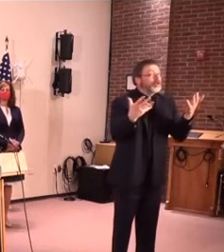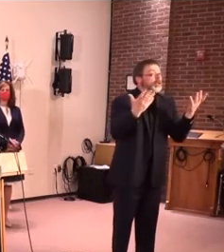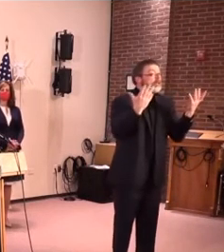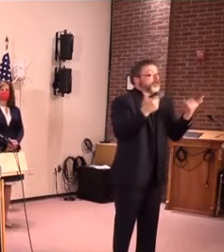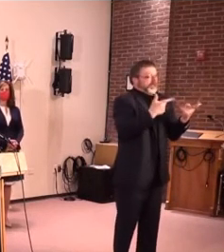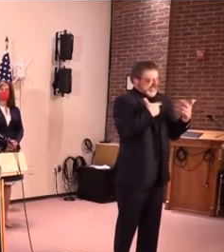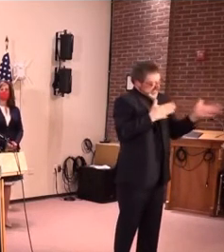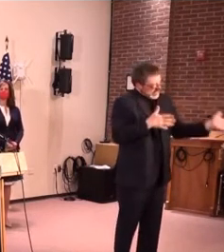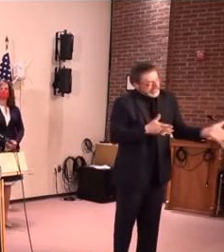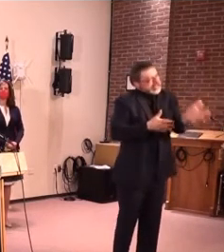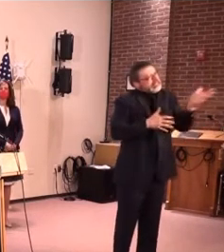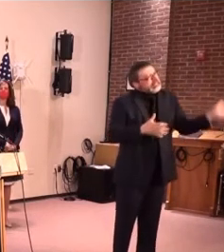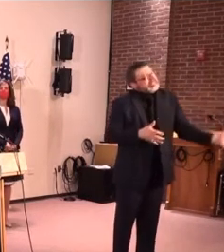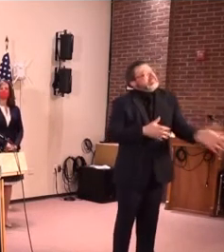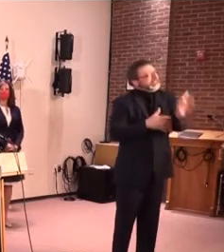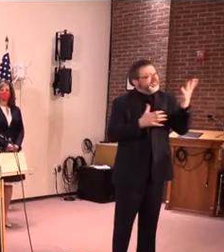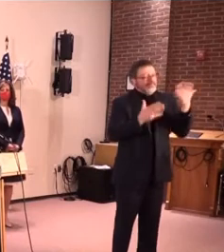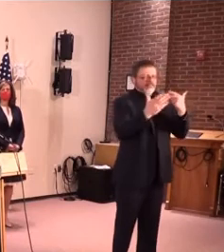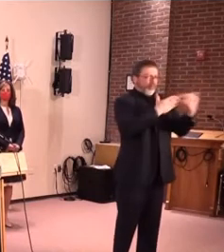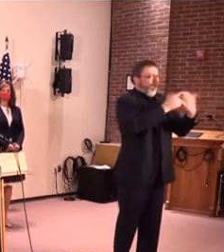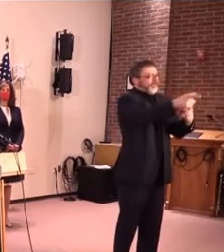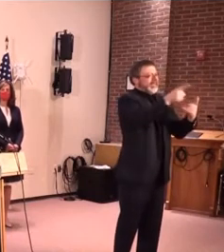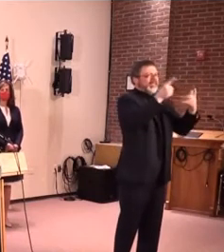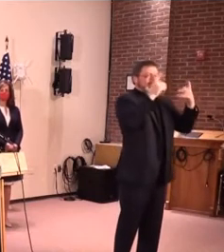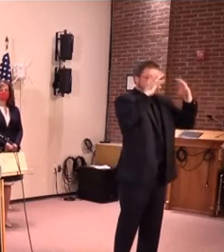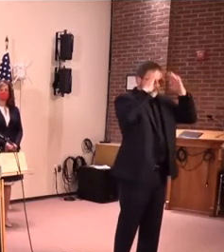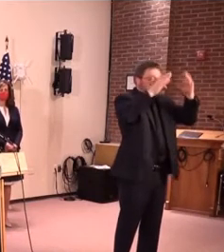package, not necessarily on the dairy package.